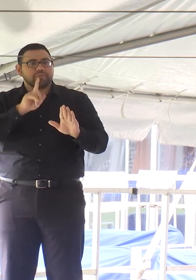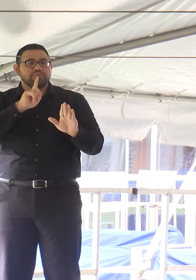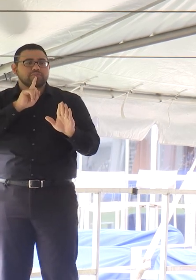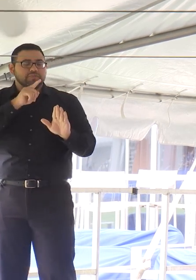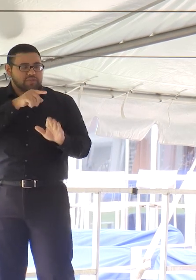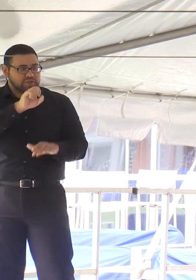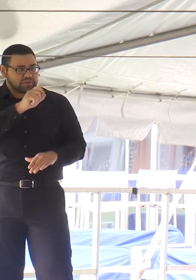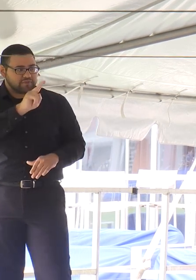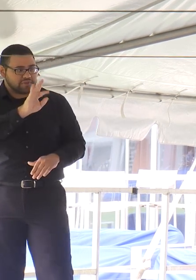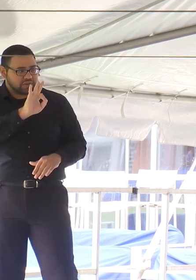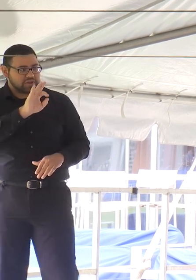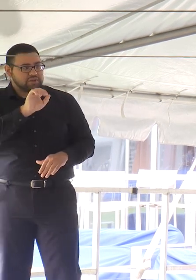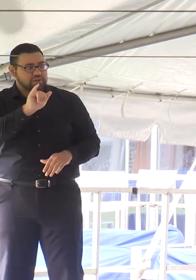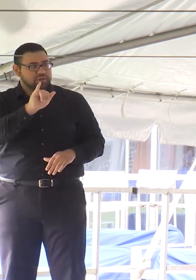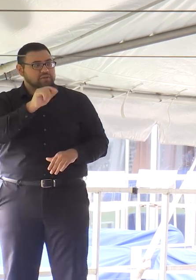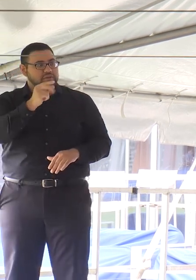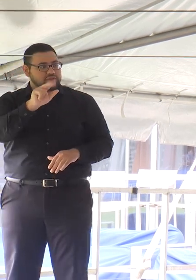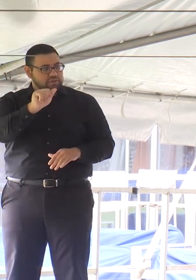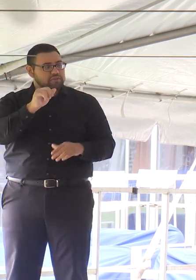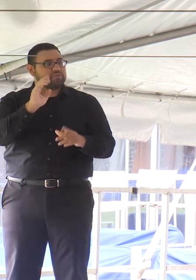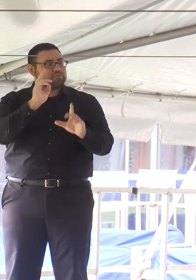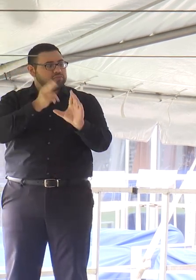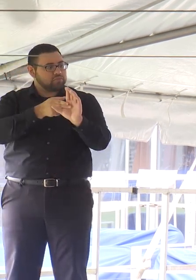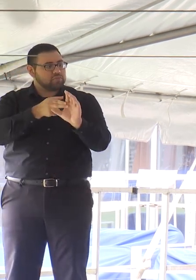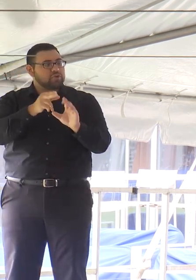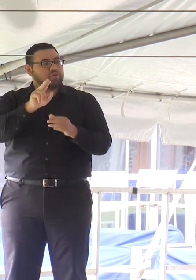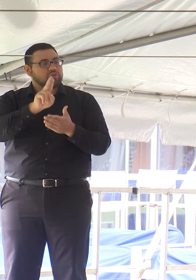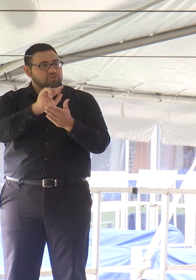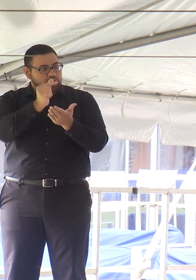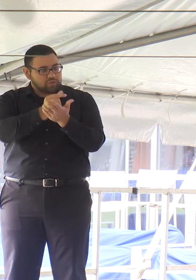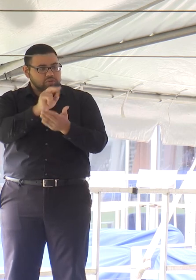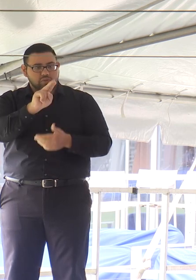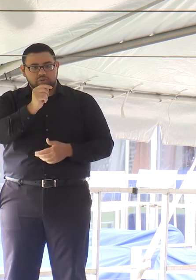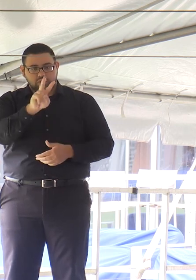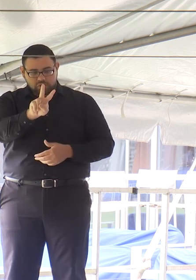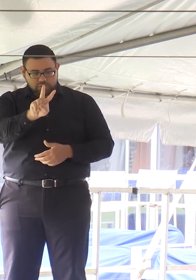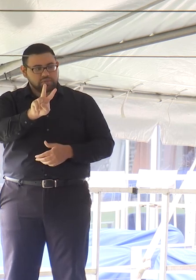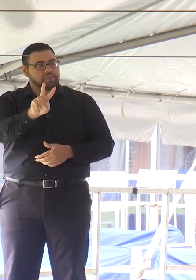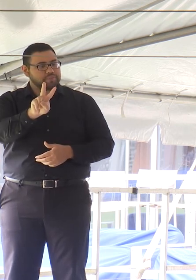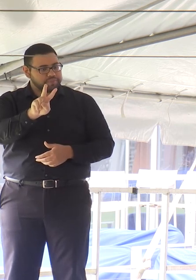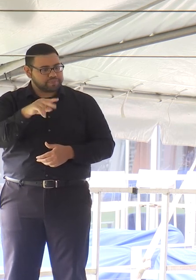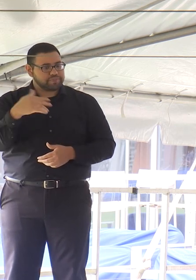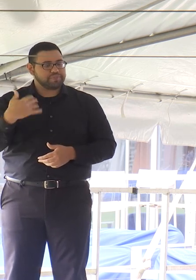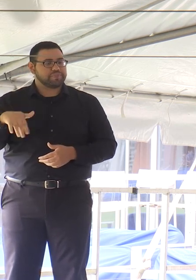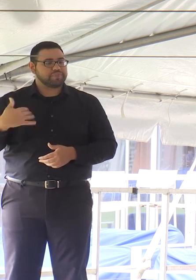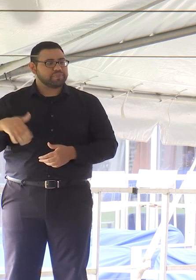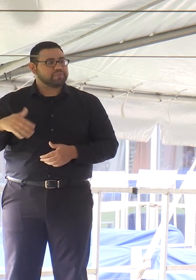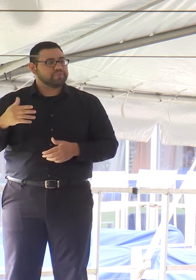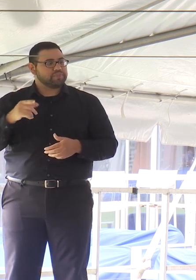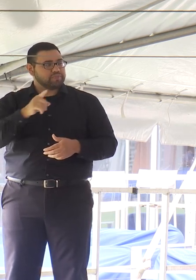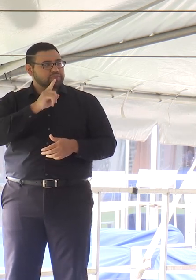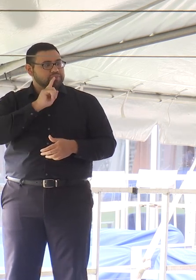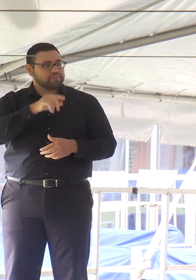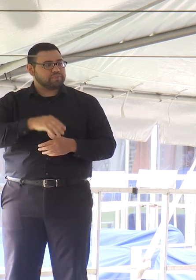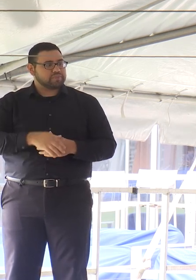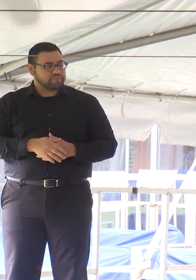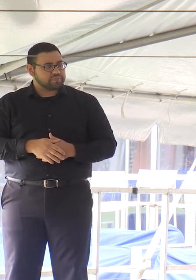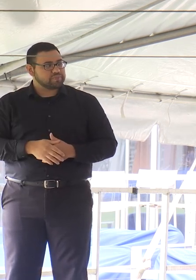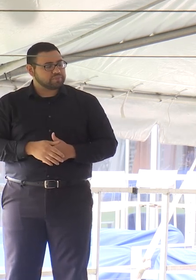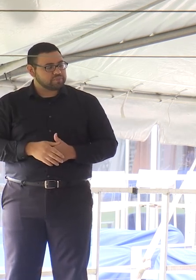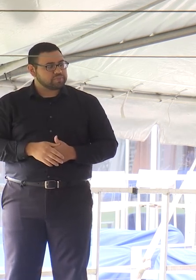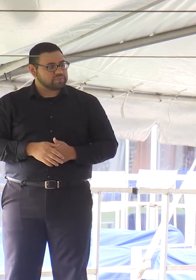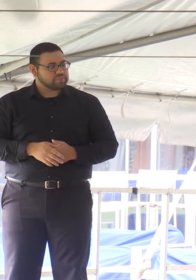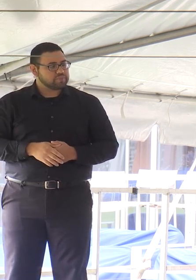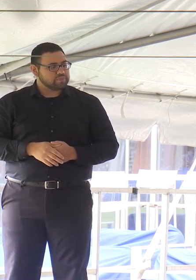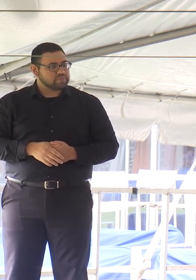hired Stephanie Garcia to come on board. She's a graduate of UTRGV. Yeah. Has a PhD from Lamar